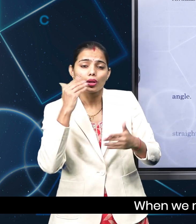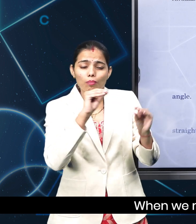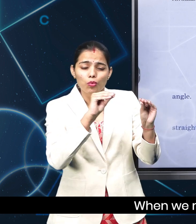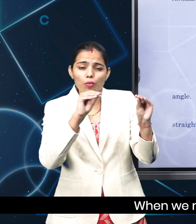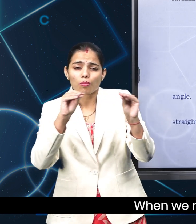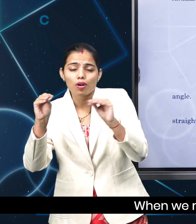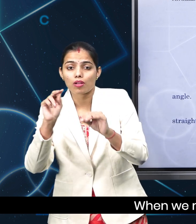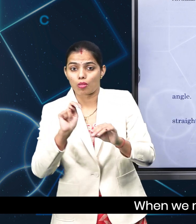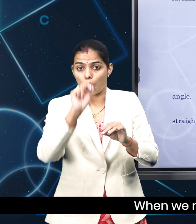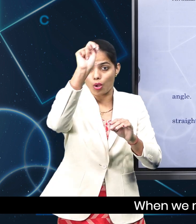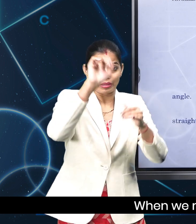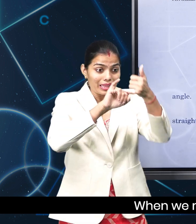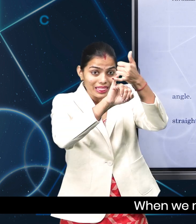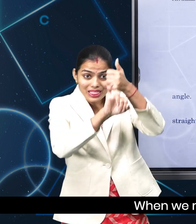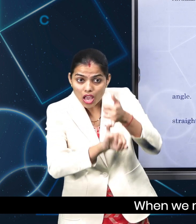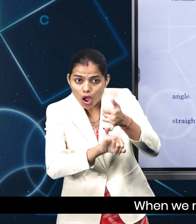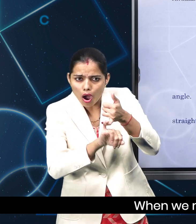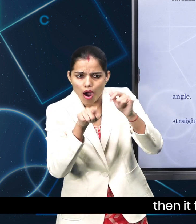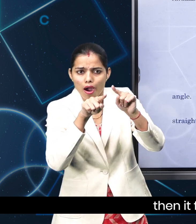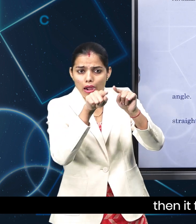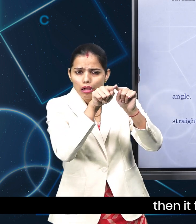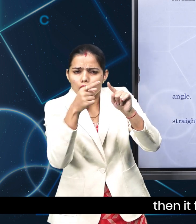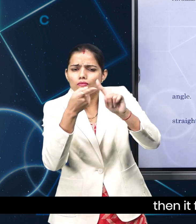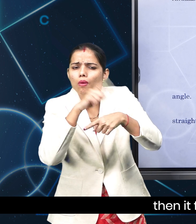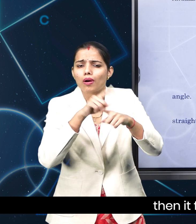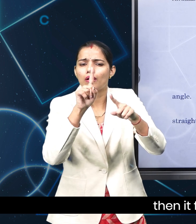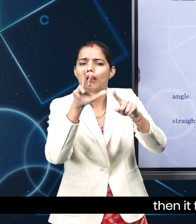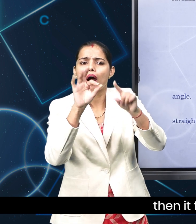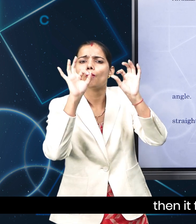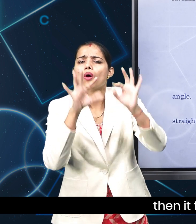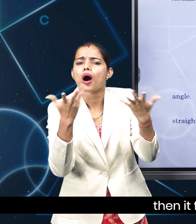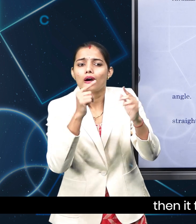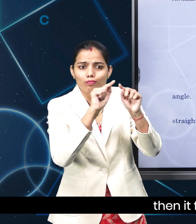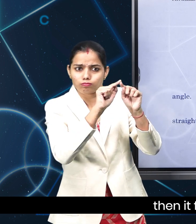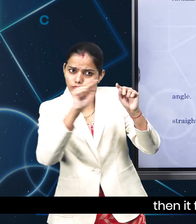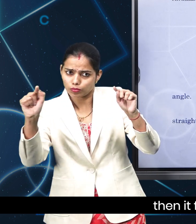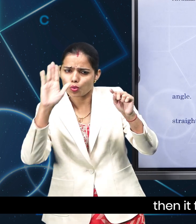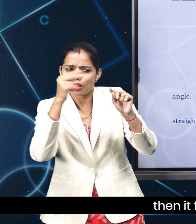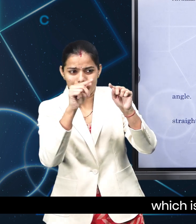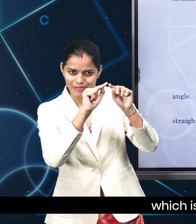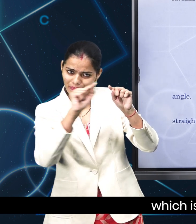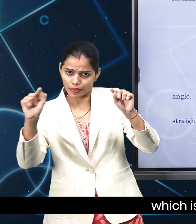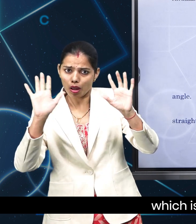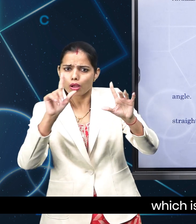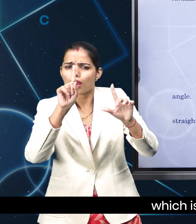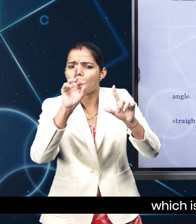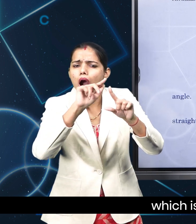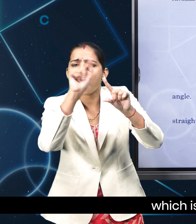When we move from north to south, then it is form an angle of 180 degree, which is called